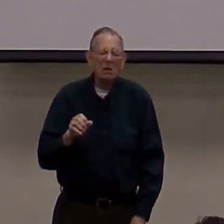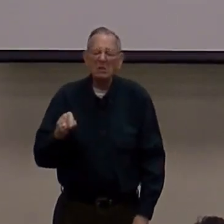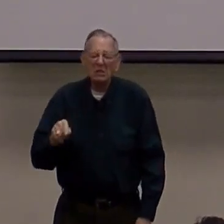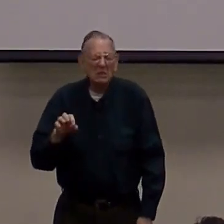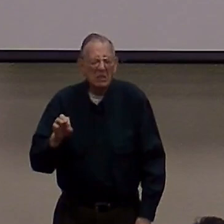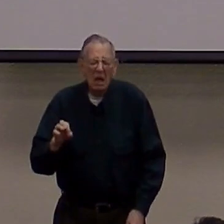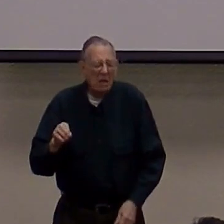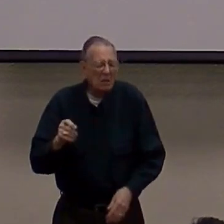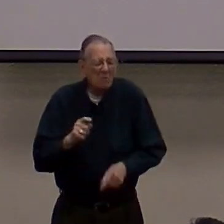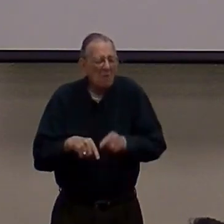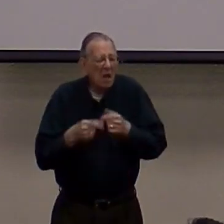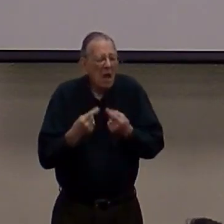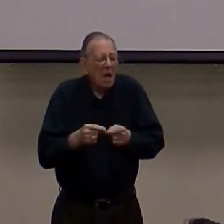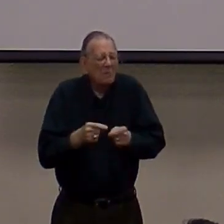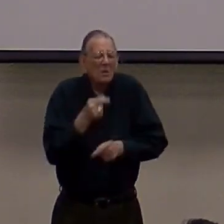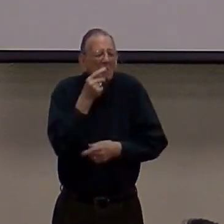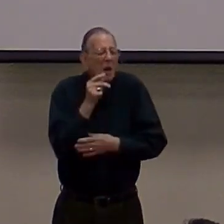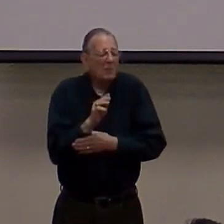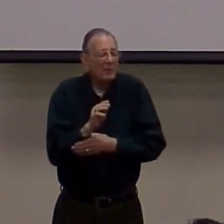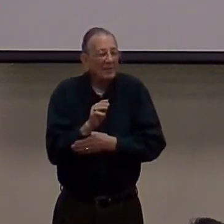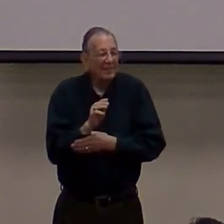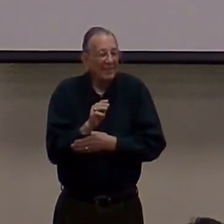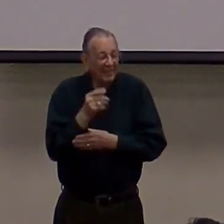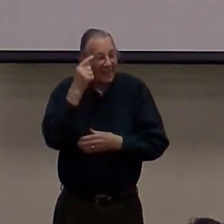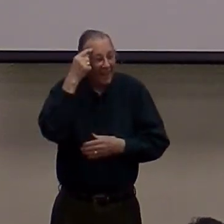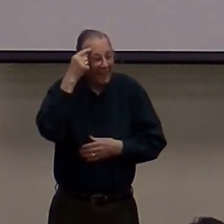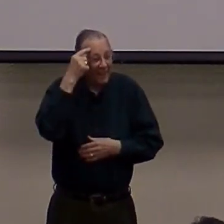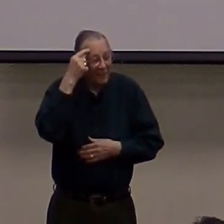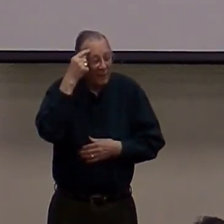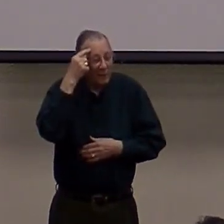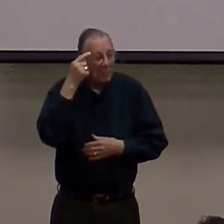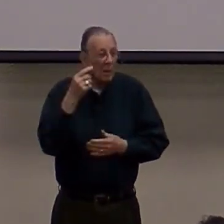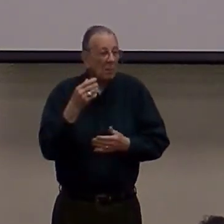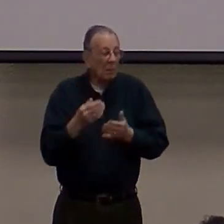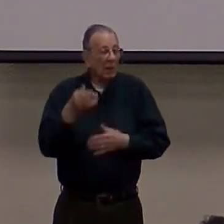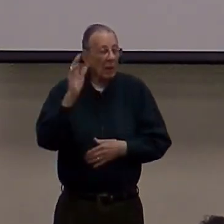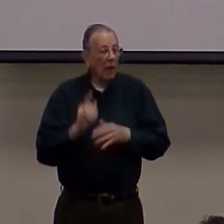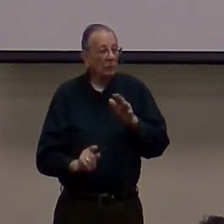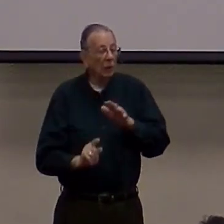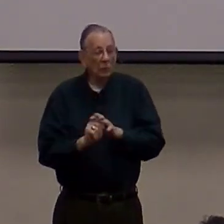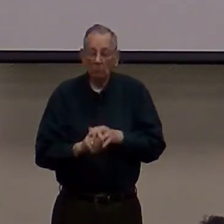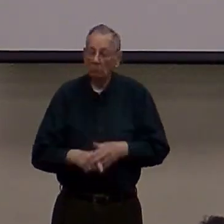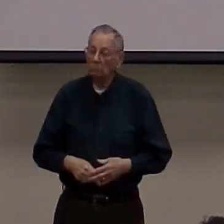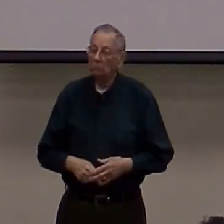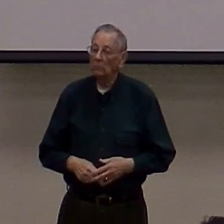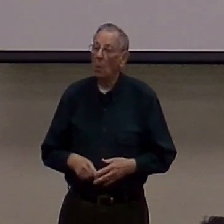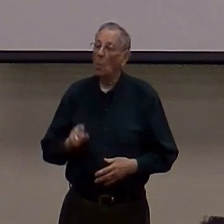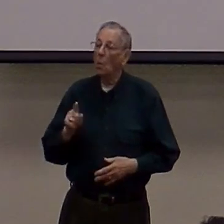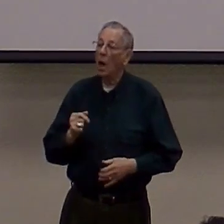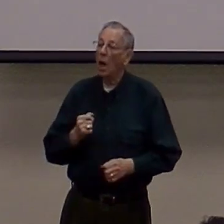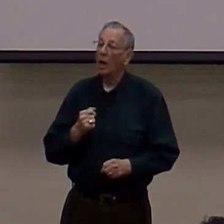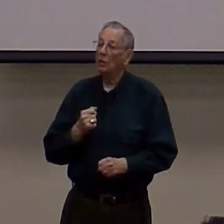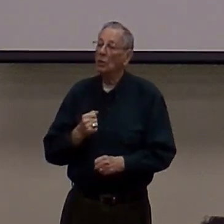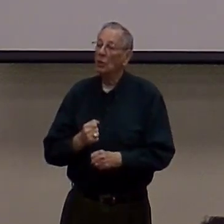90. What's happened to the promise? And God shows up and says, in 1 year.